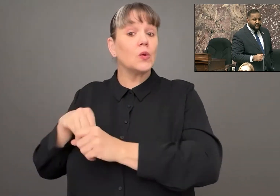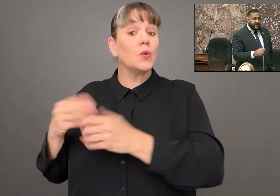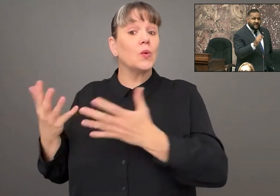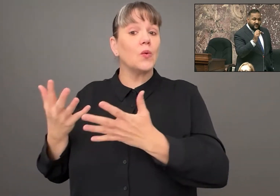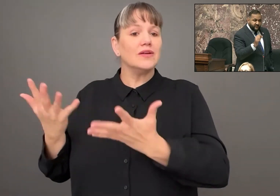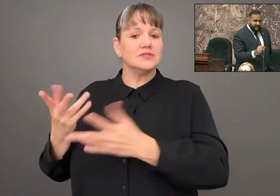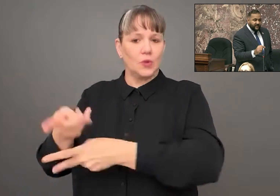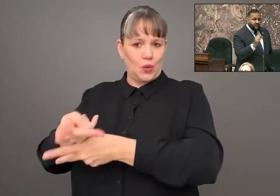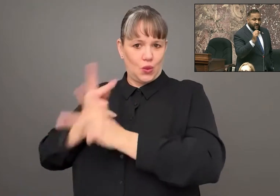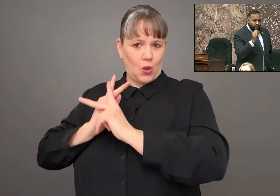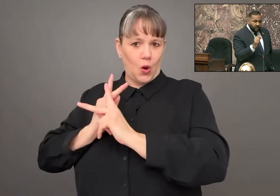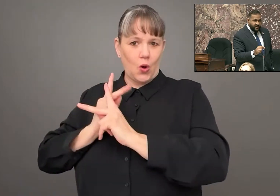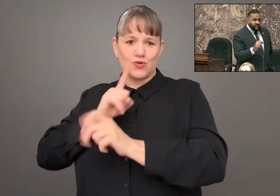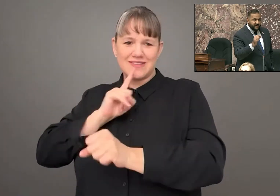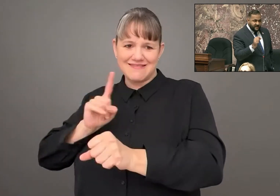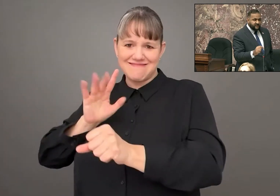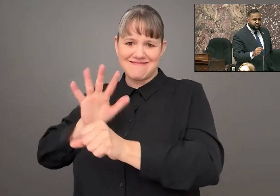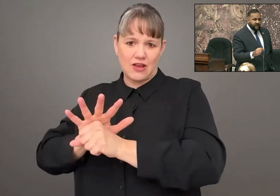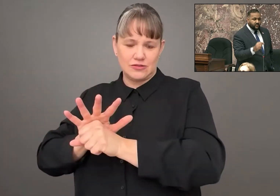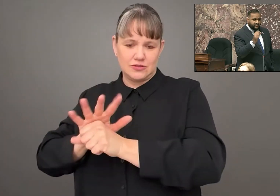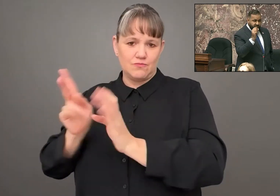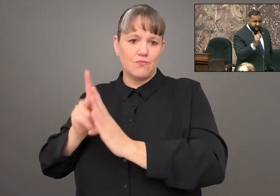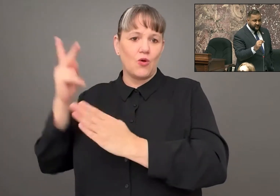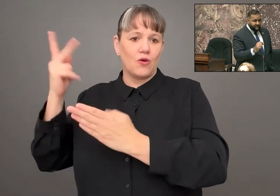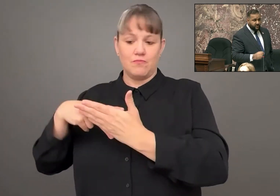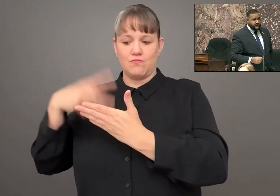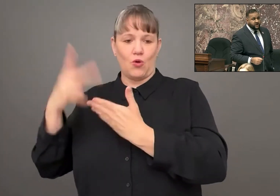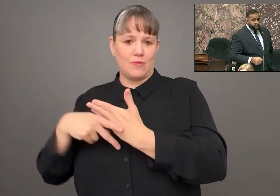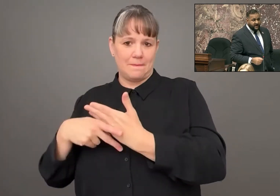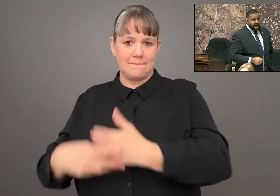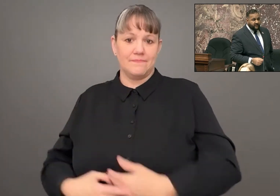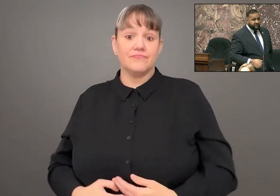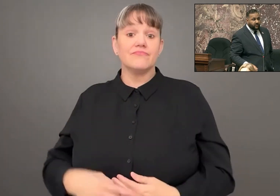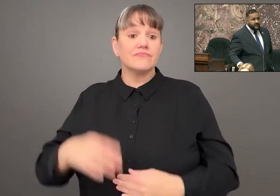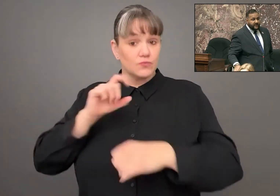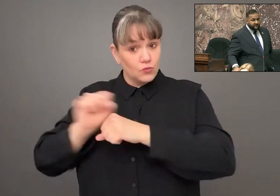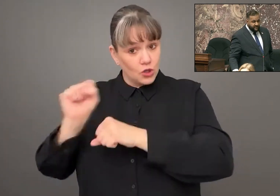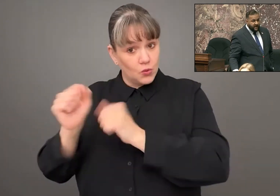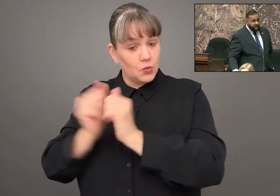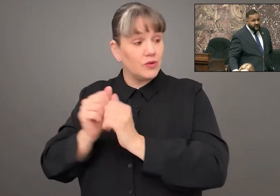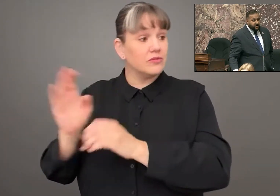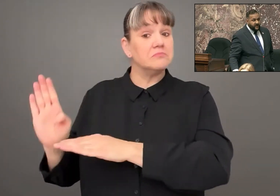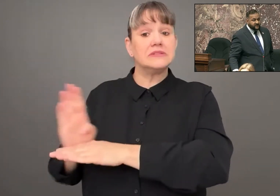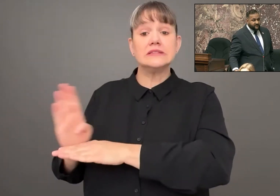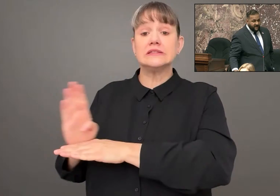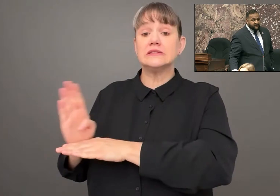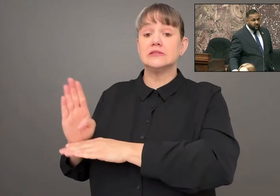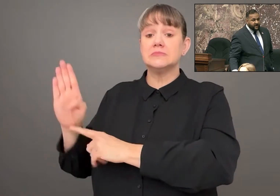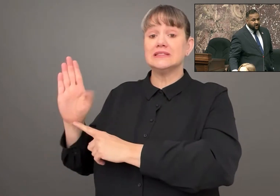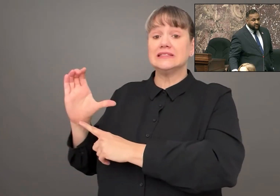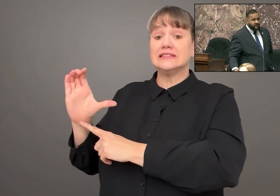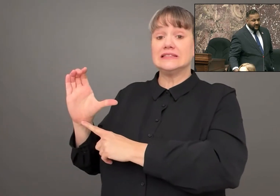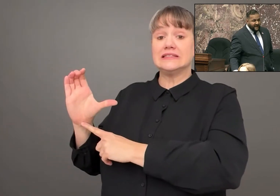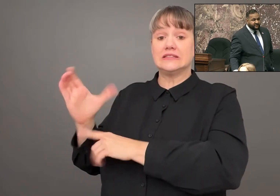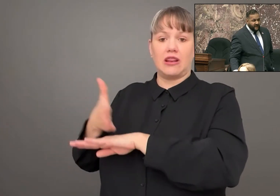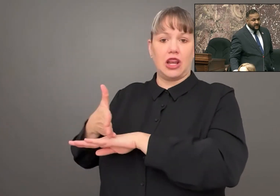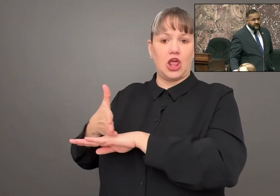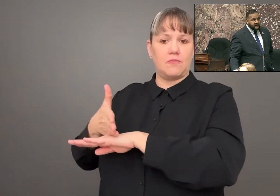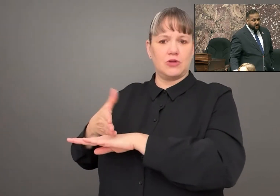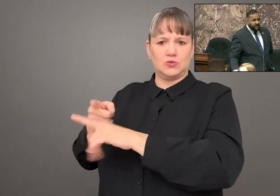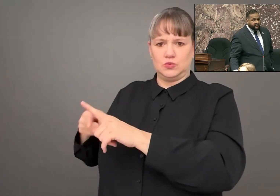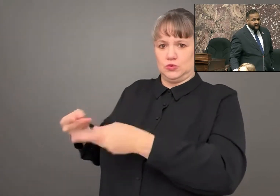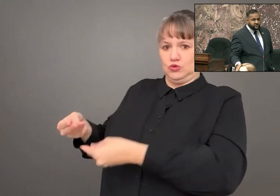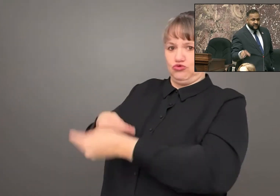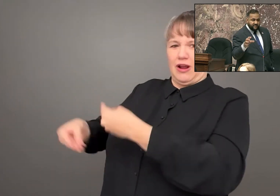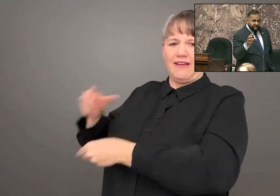our government. This was something we've been working with the industry on, with the BC Lumber Trade Council. It's something I reiterated to my federal counterpart last night